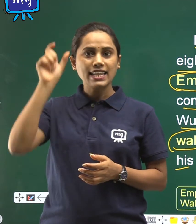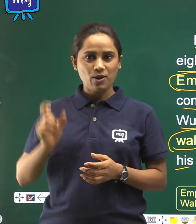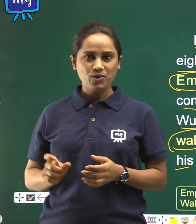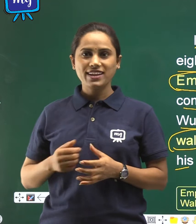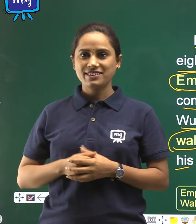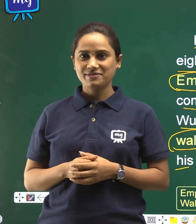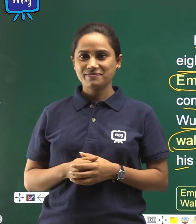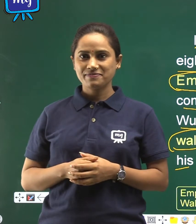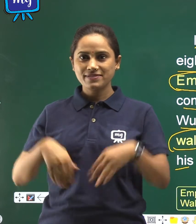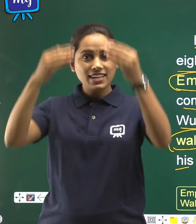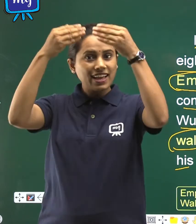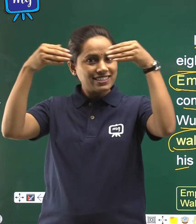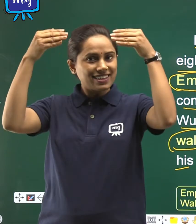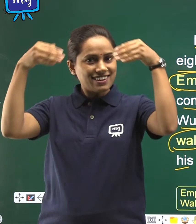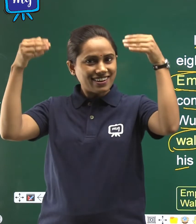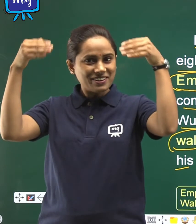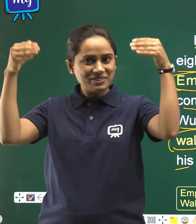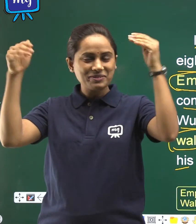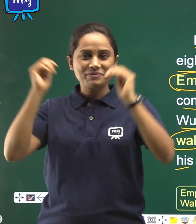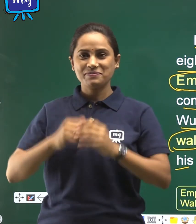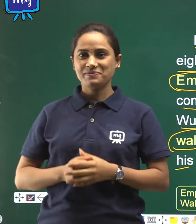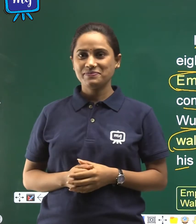decorate, sajana,